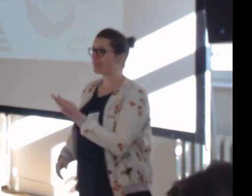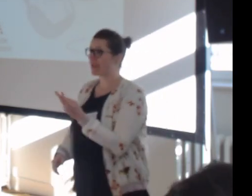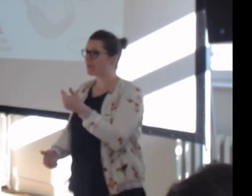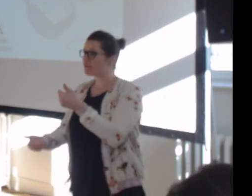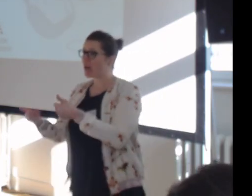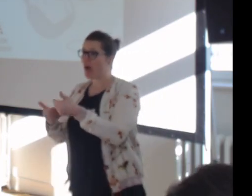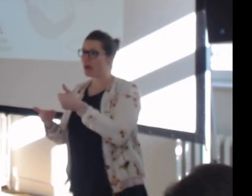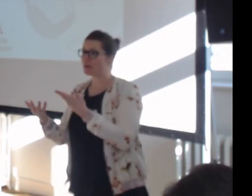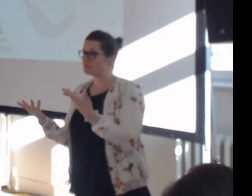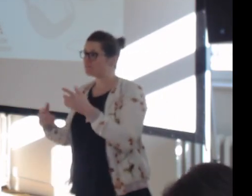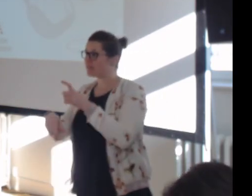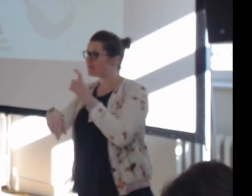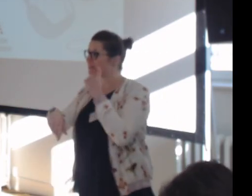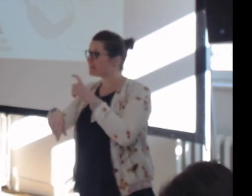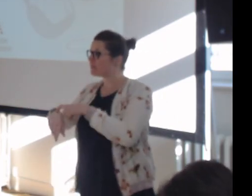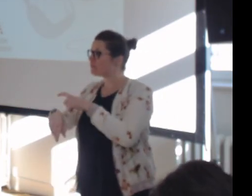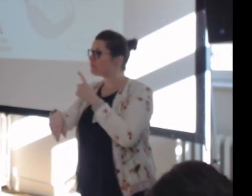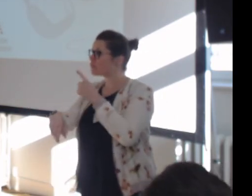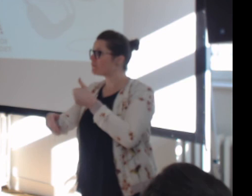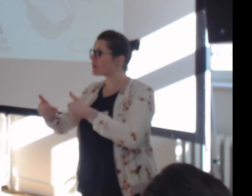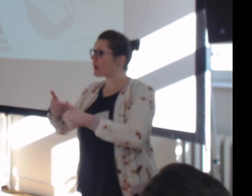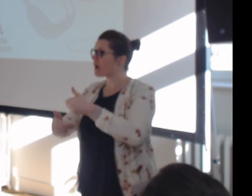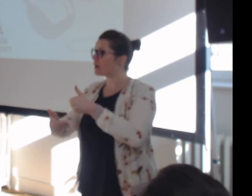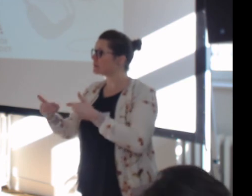Questions? Do we have any questions?